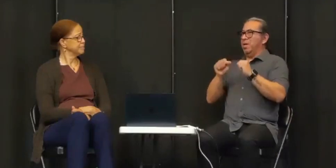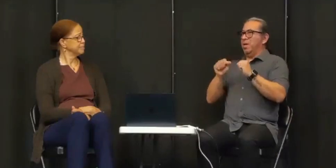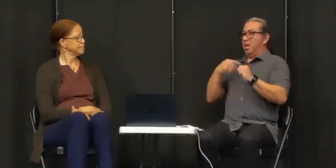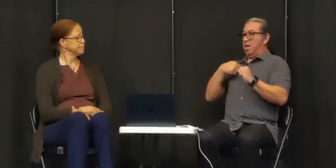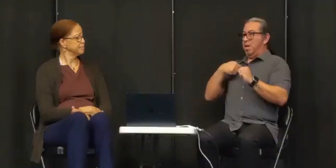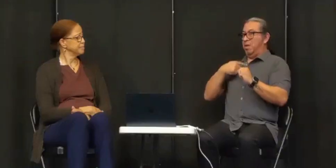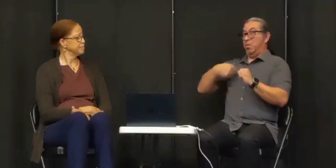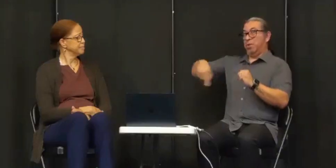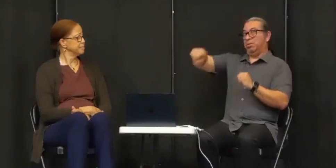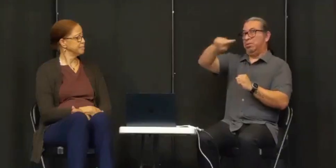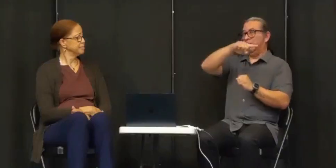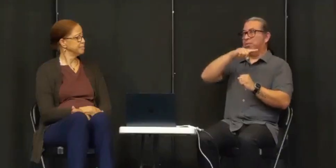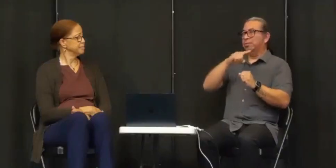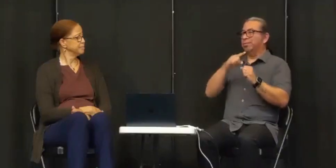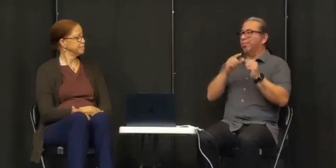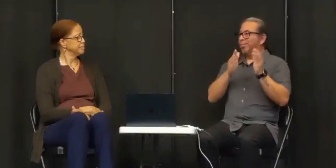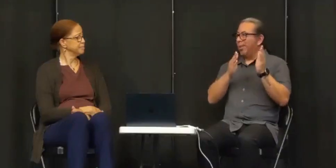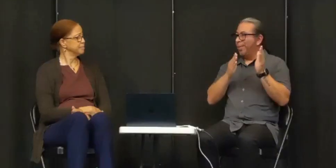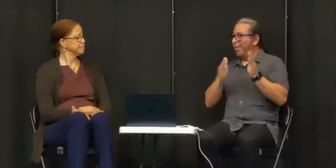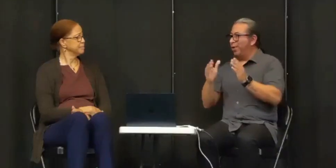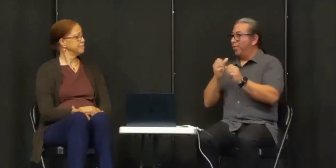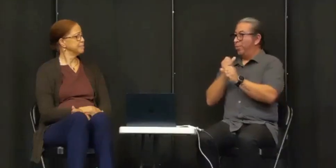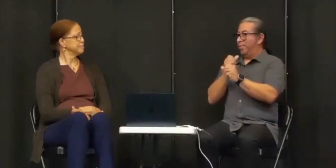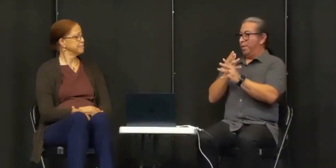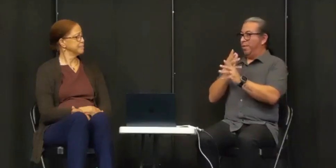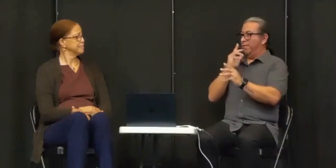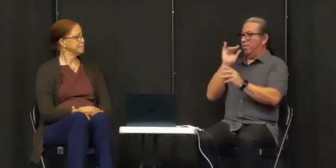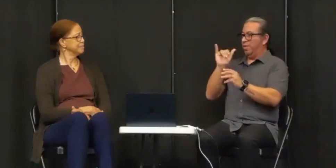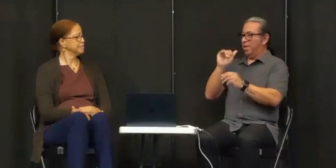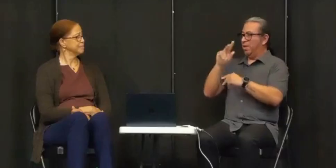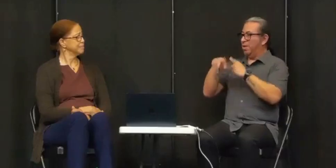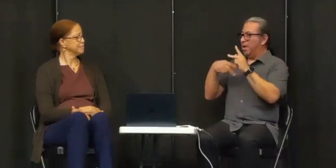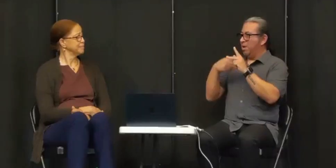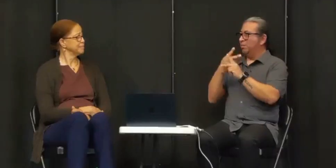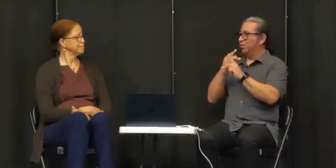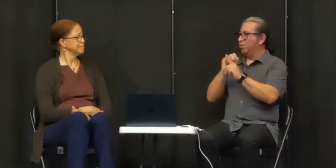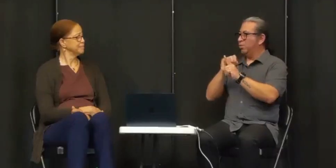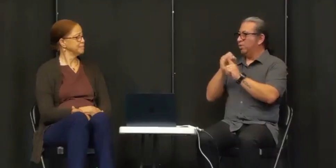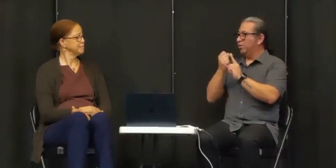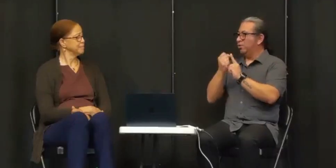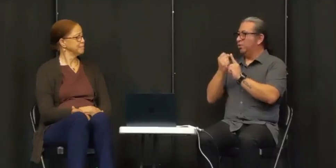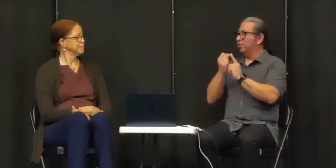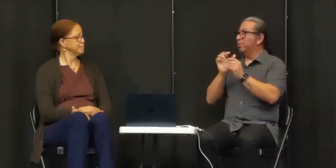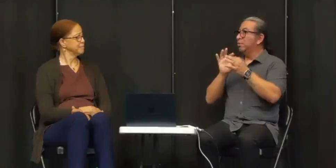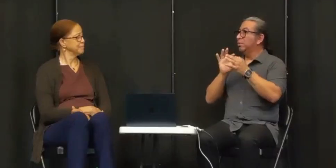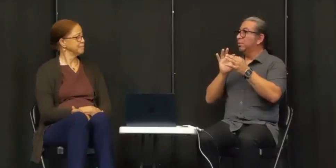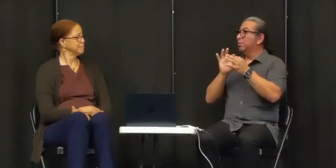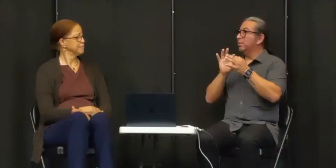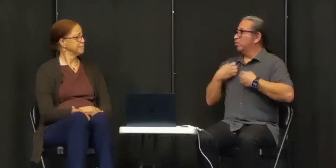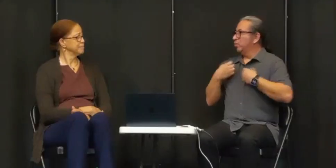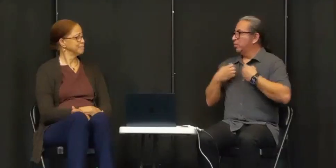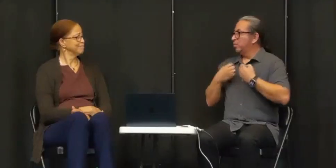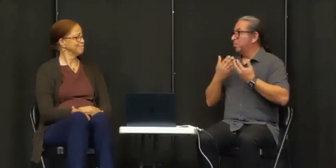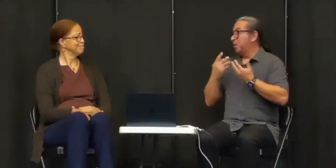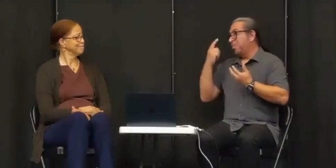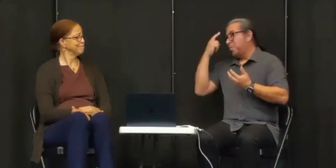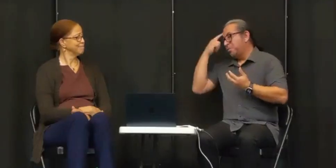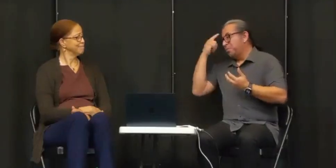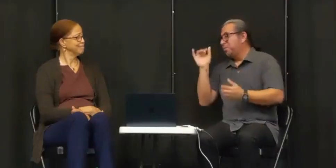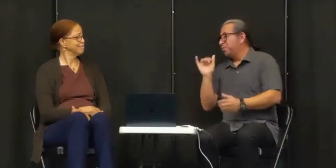out. How can we prepare for that kind of